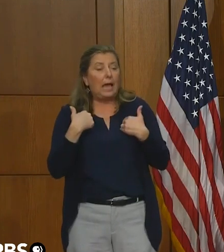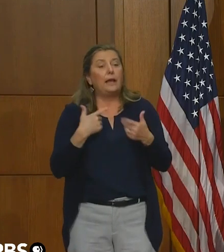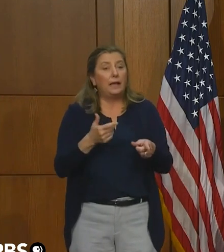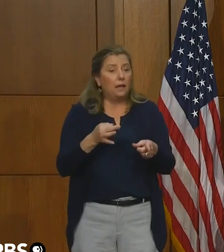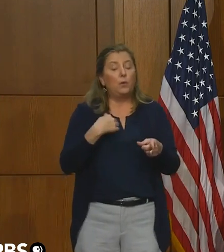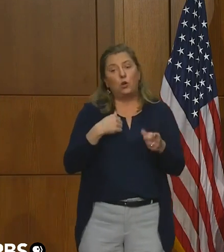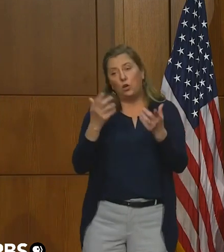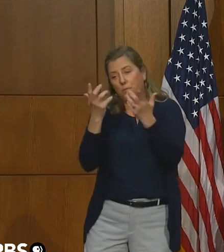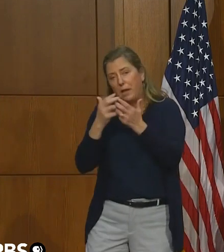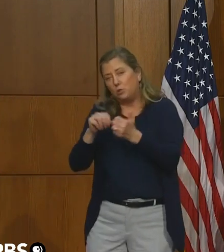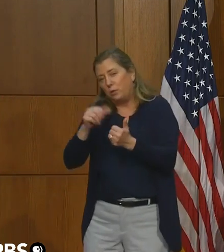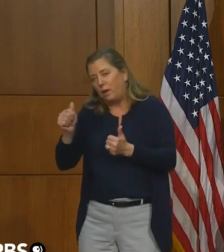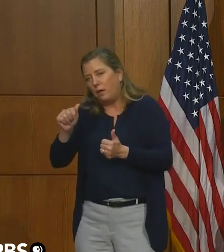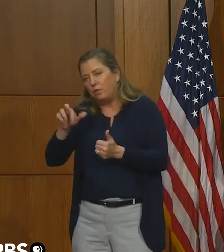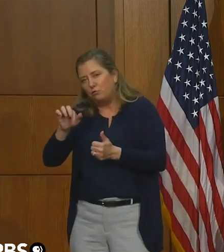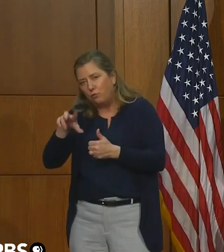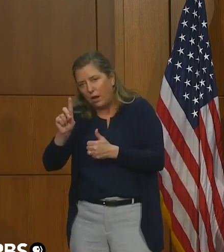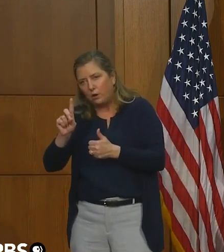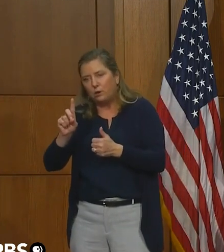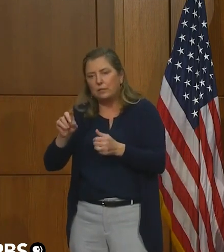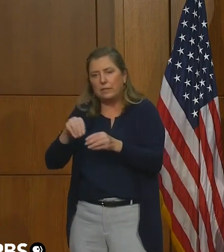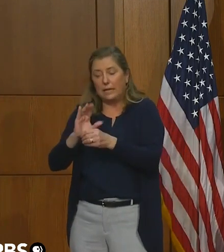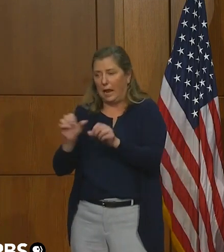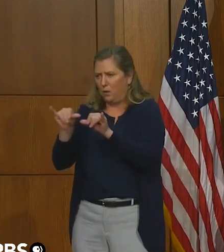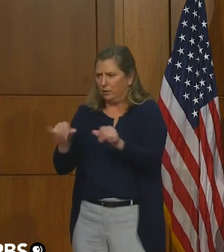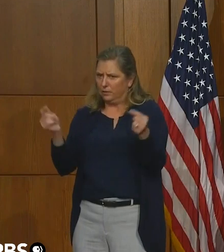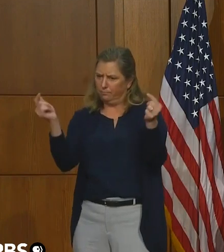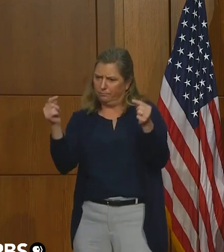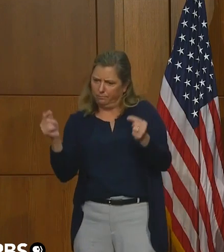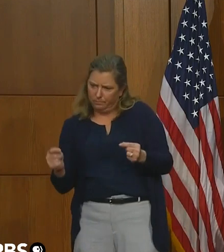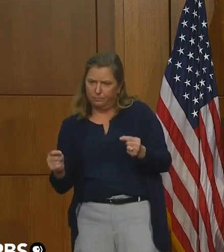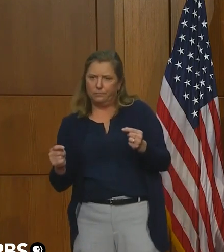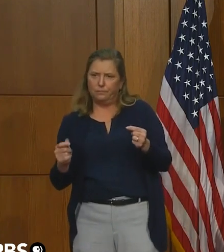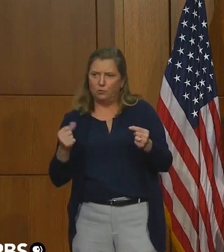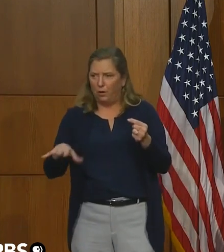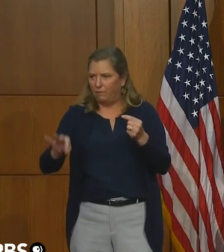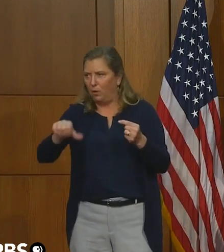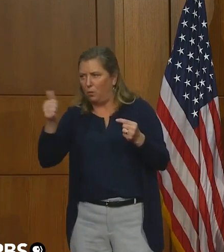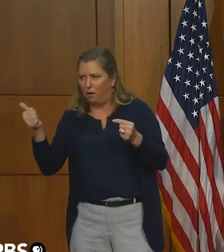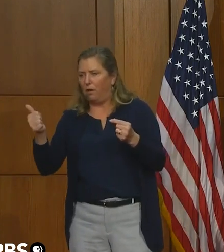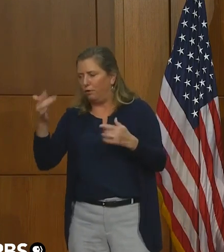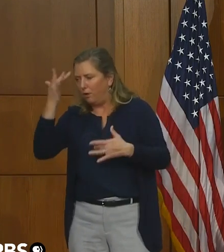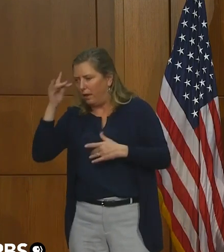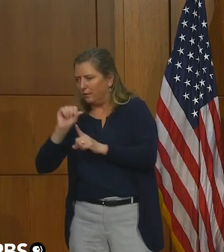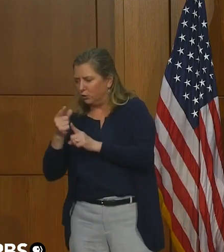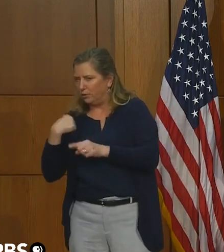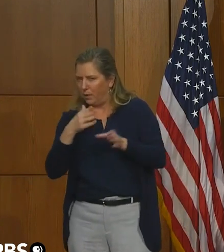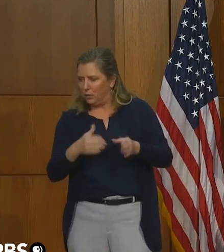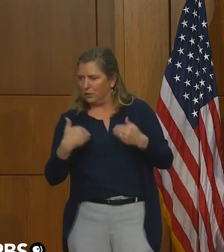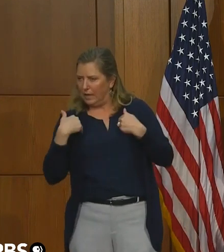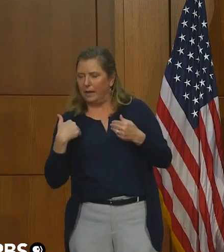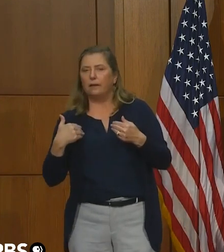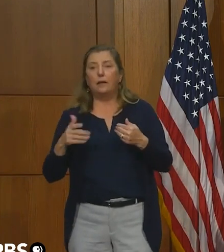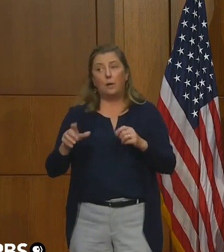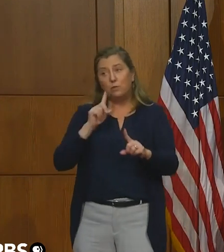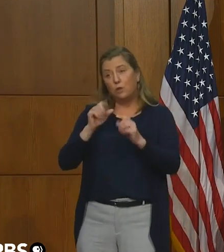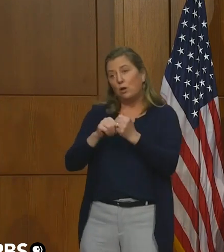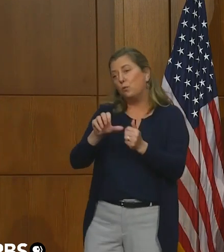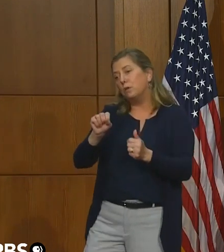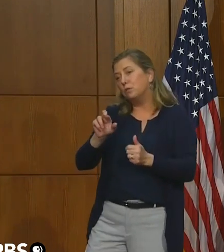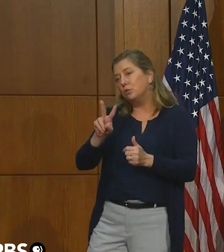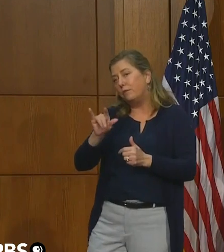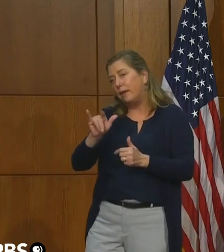data collected either in our case system or other health data that's available to us. So I think I'll need to talk to the surveillance